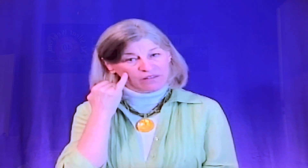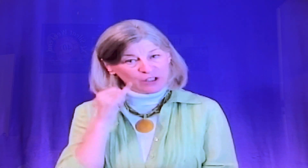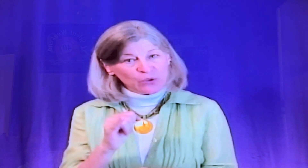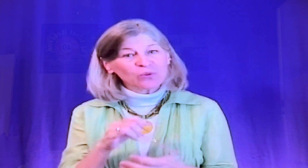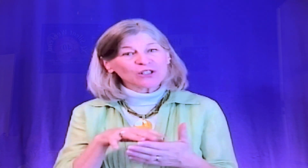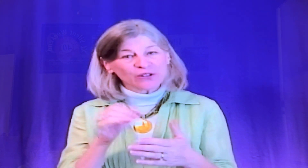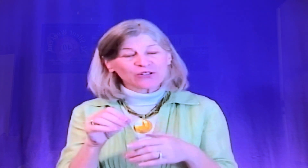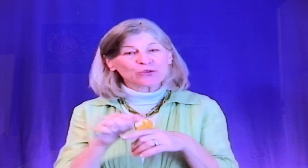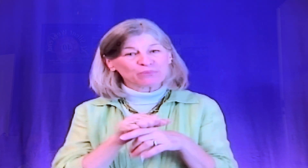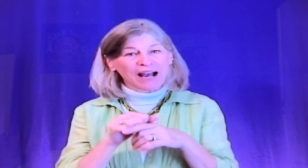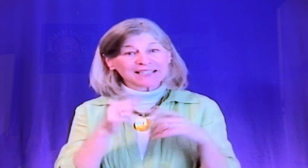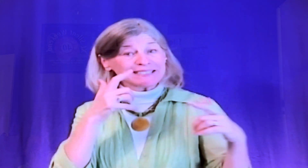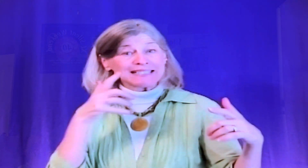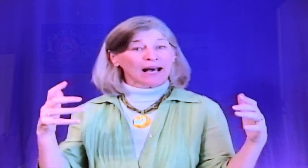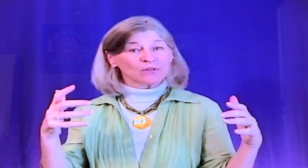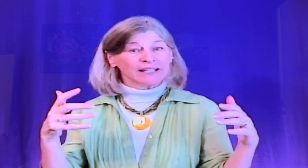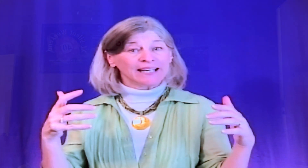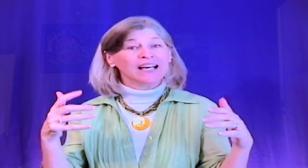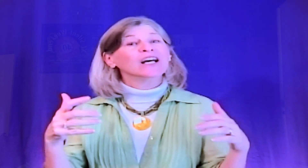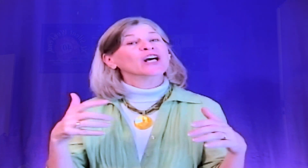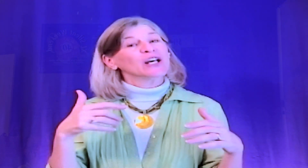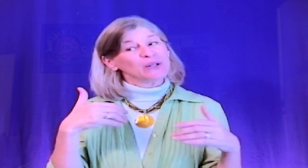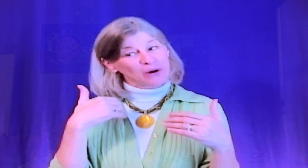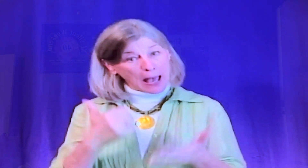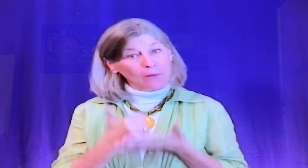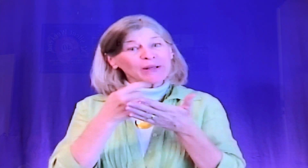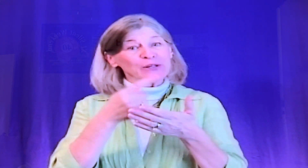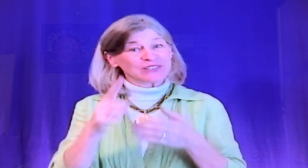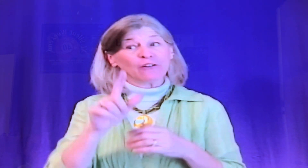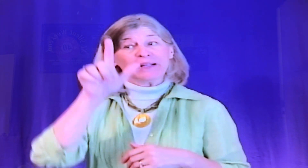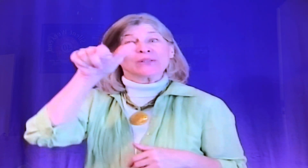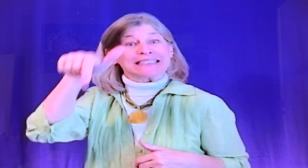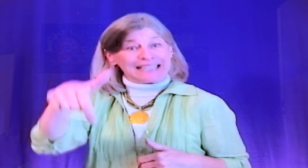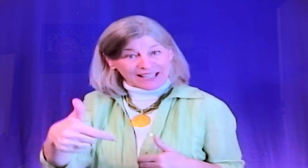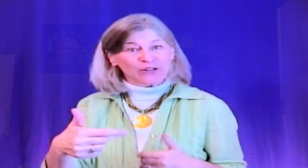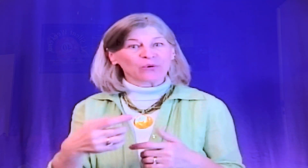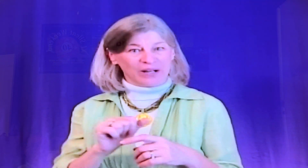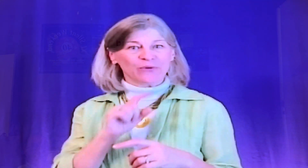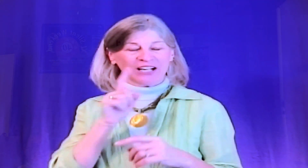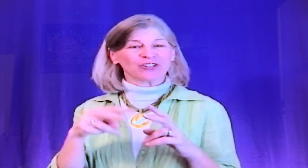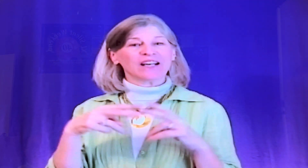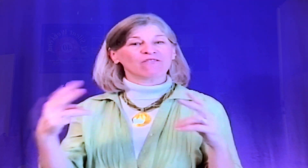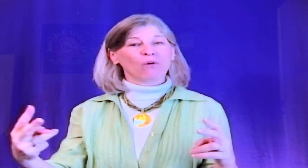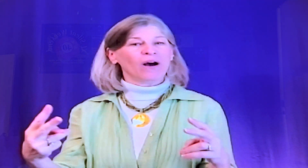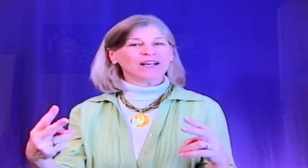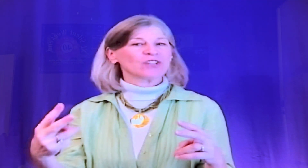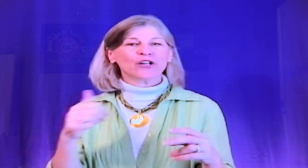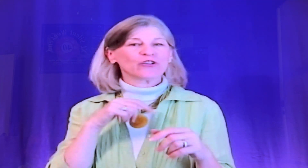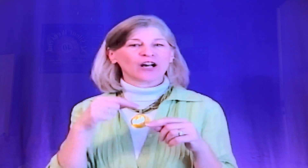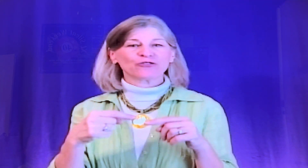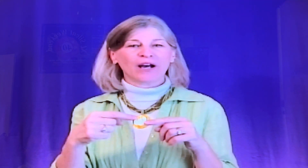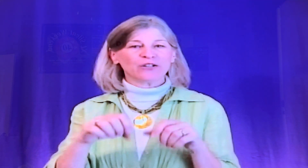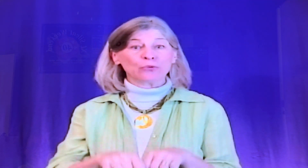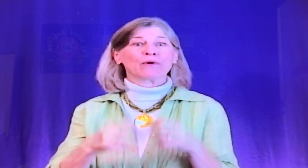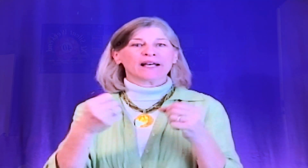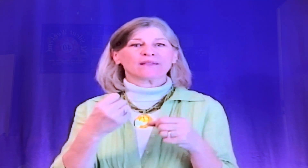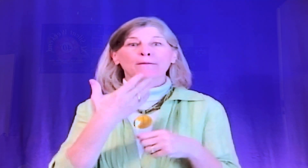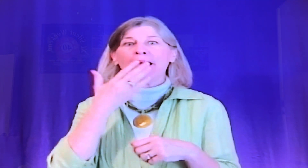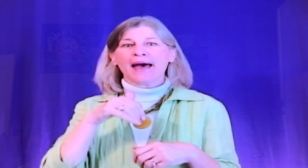you will learn to practice loudly, you're helping yourself, because later when you actually can voice, you're not trying to break the bad